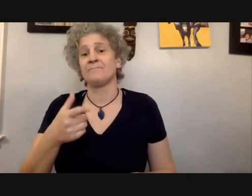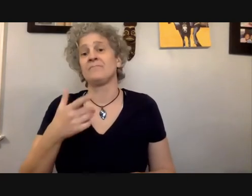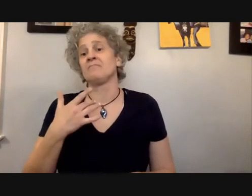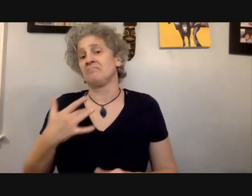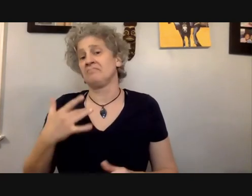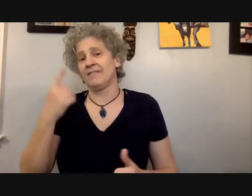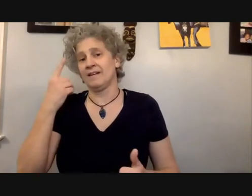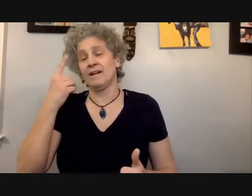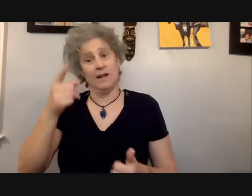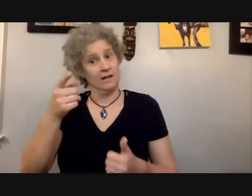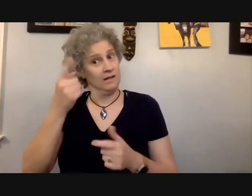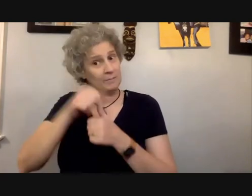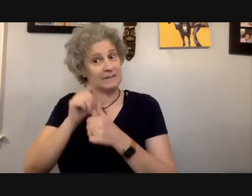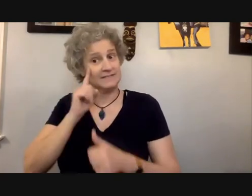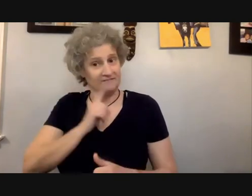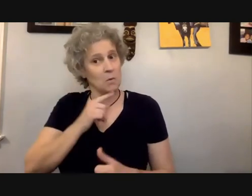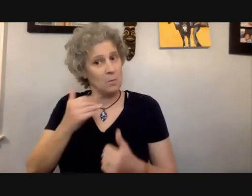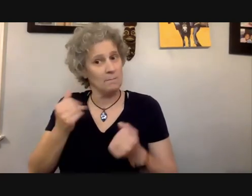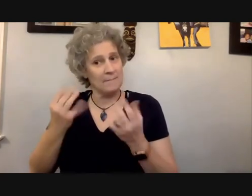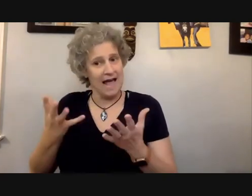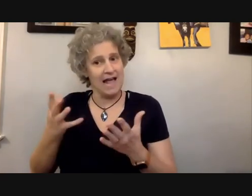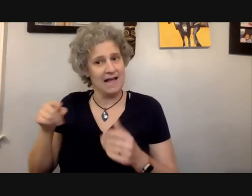So to be dizzy.